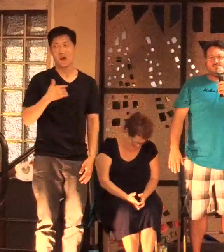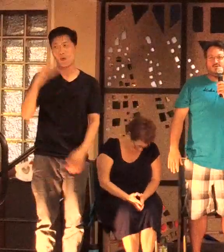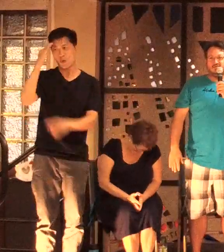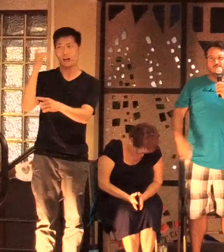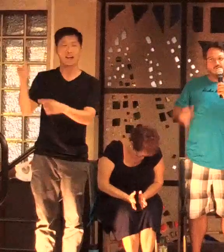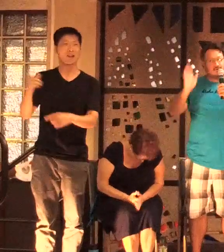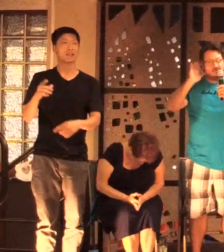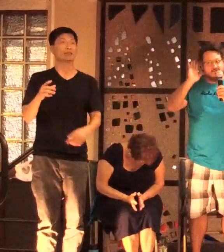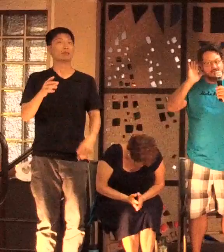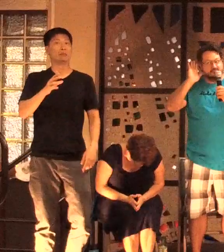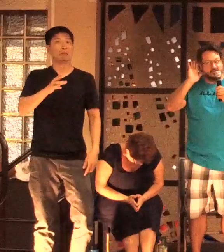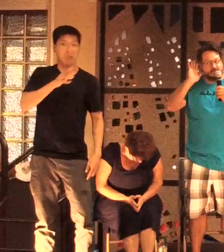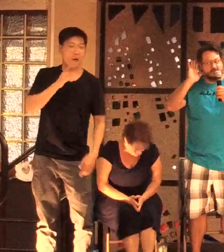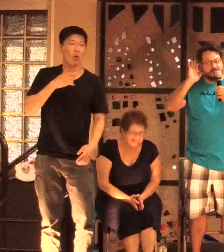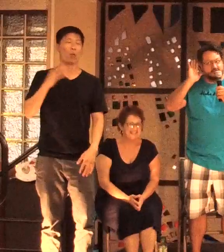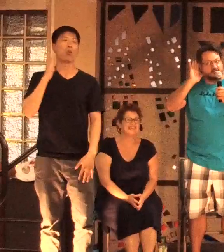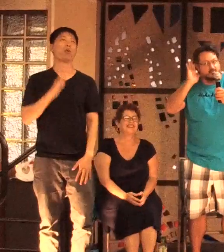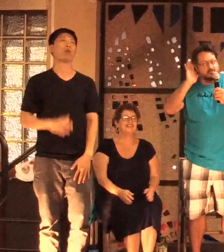that was the noise that we all